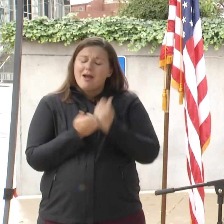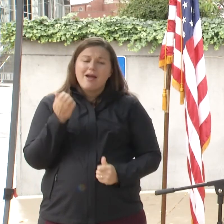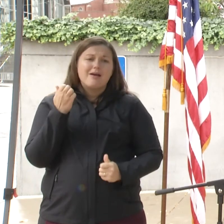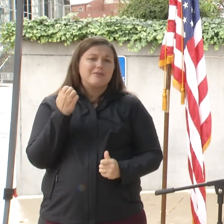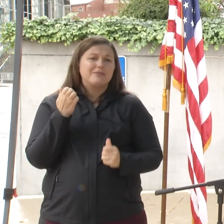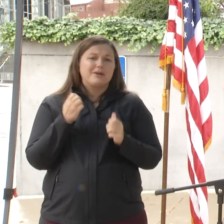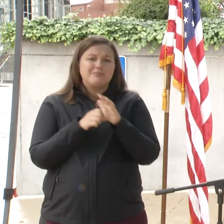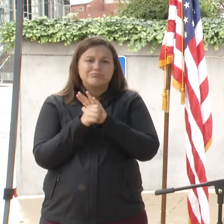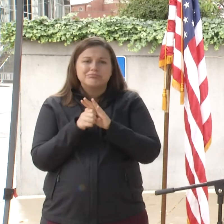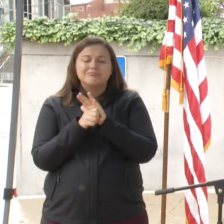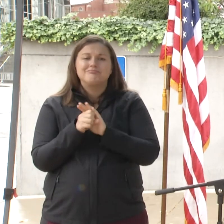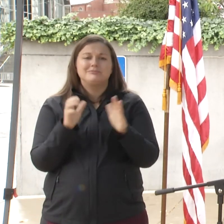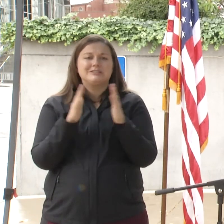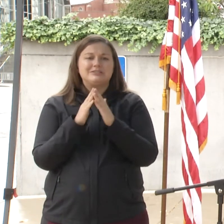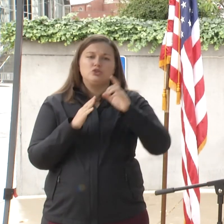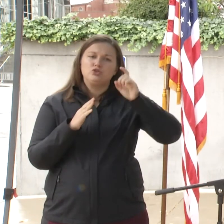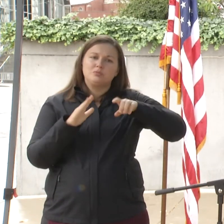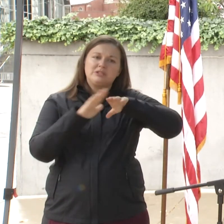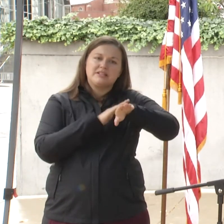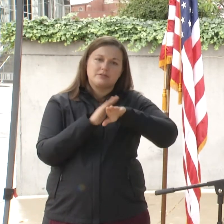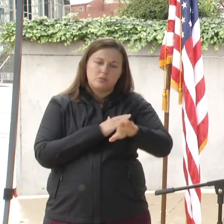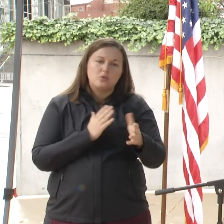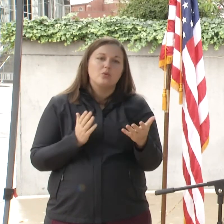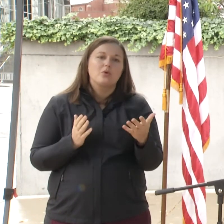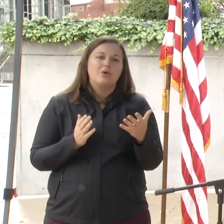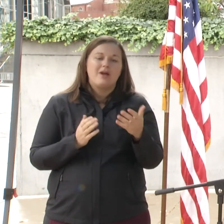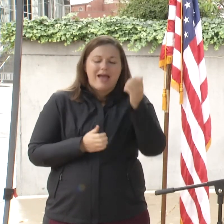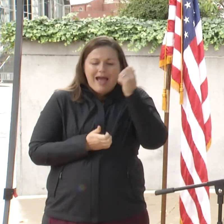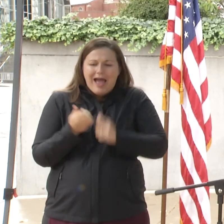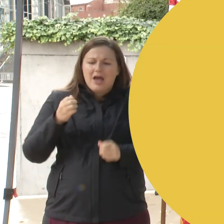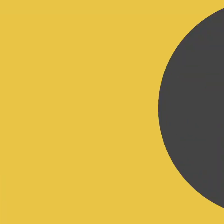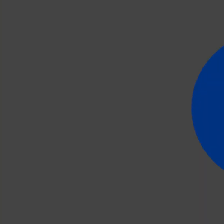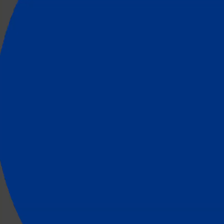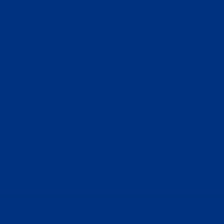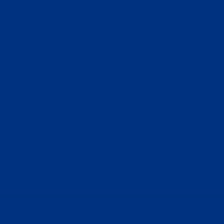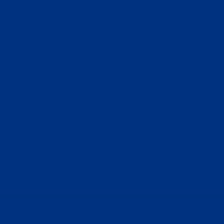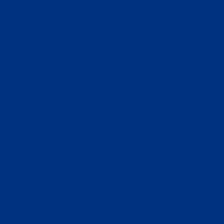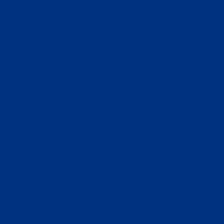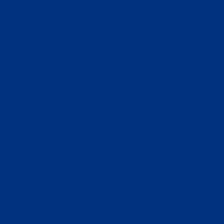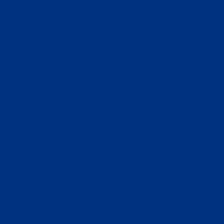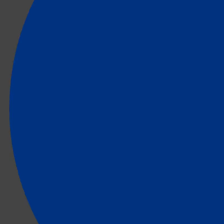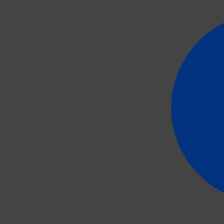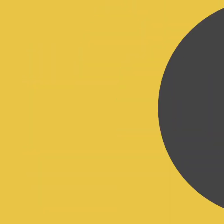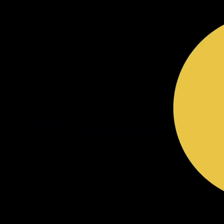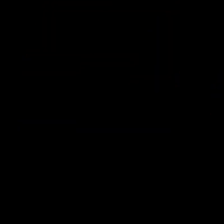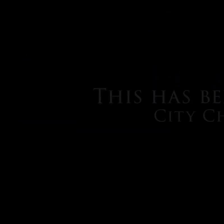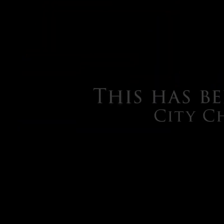of our city should it be accessible to every person that calls this city home.